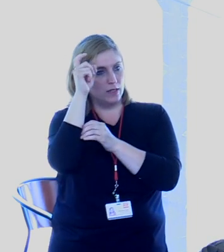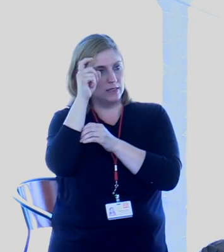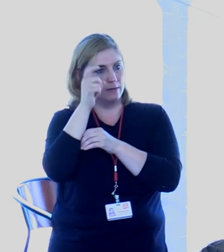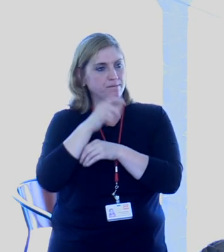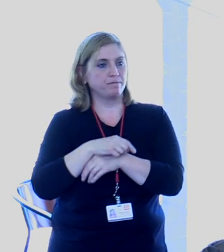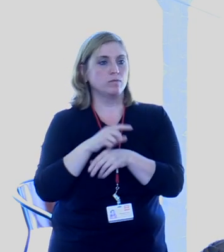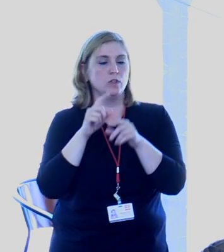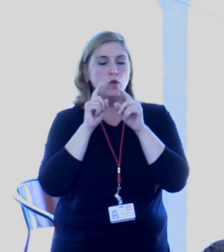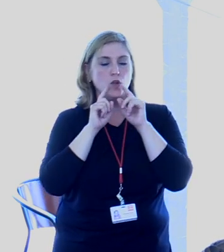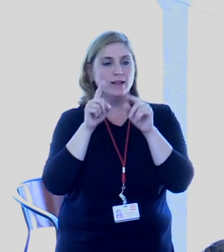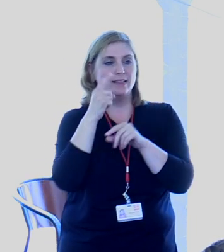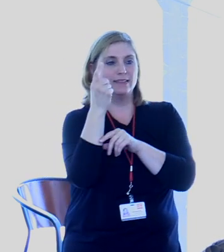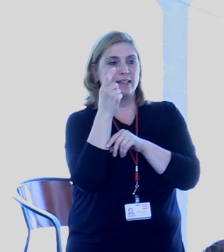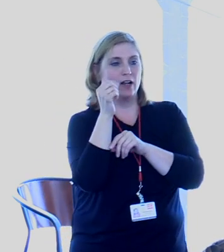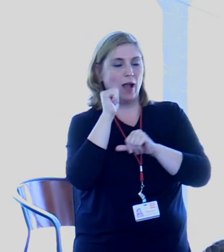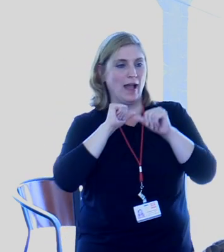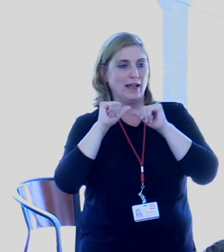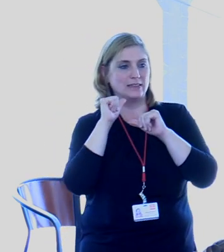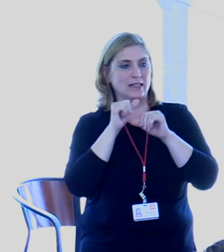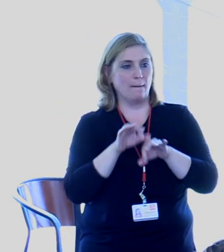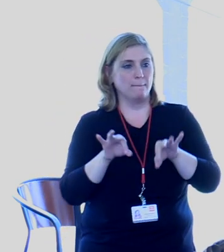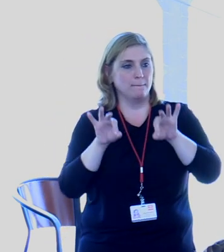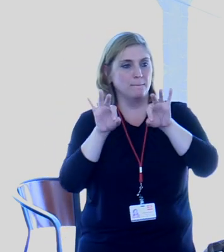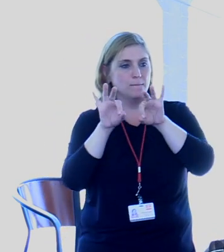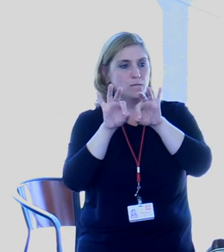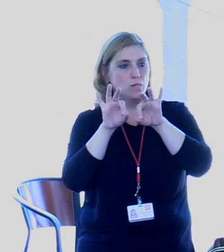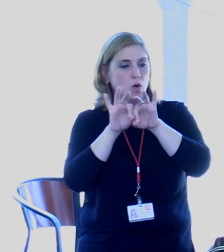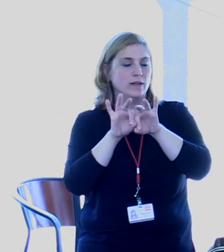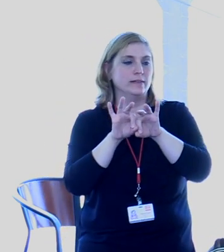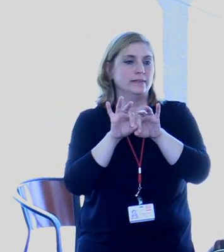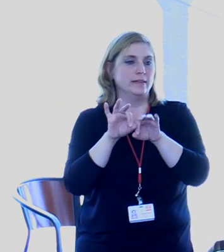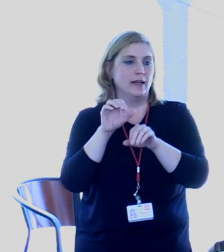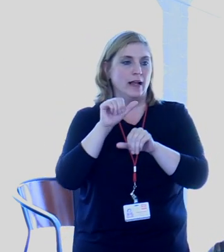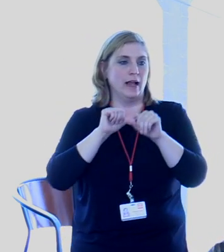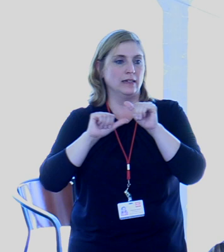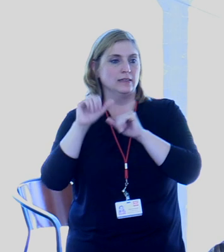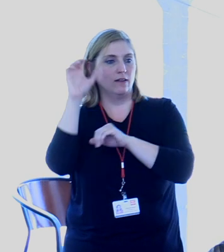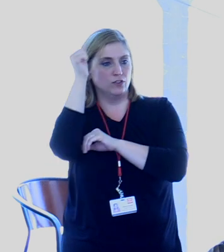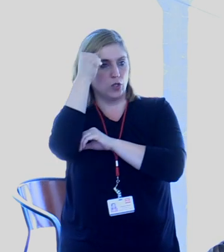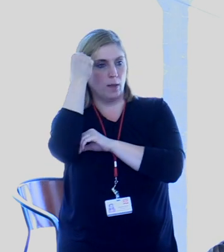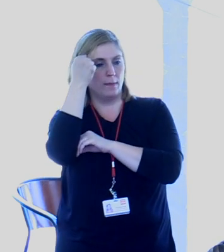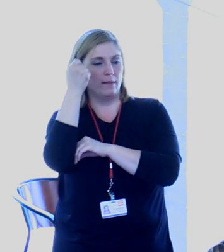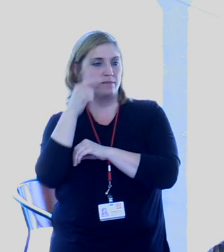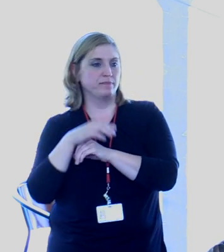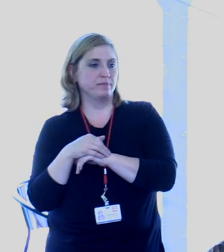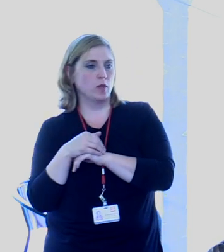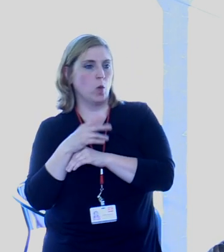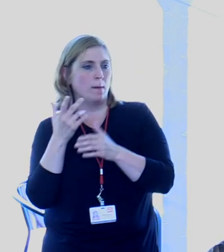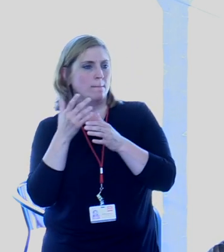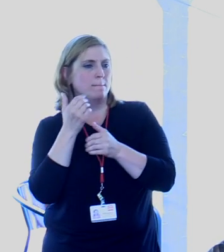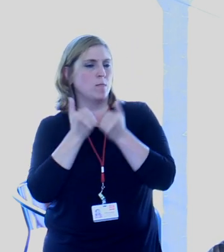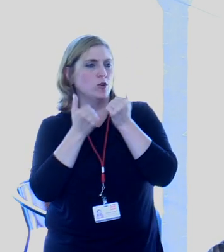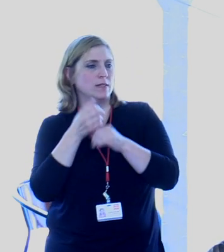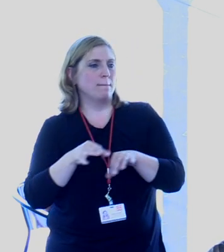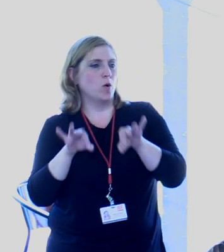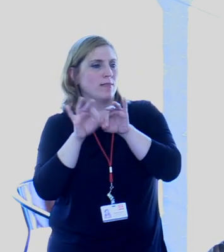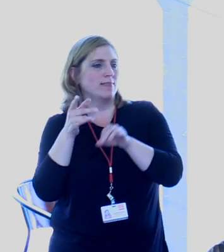to the signal act, the most important act of Solomon. Okay, what's the most important thing that Solomon does?